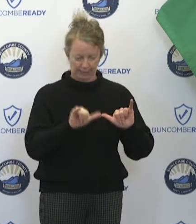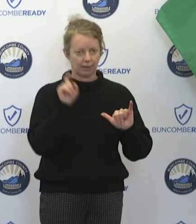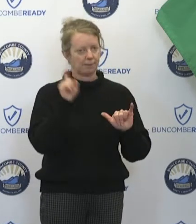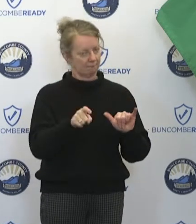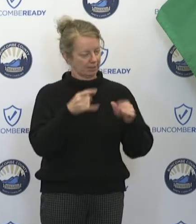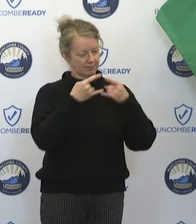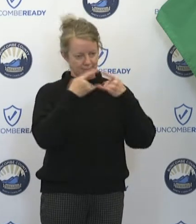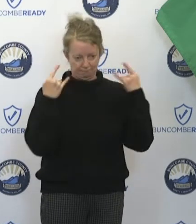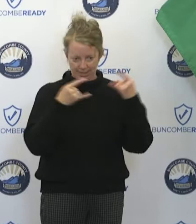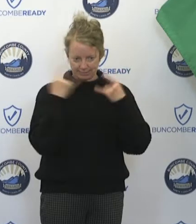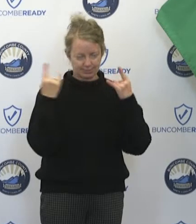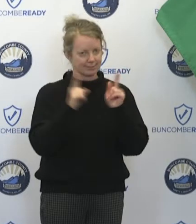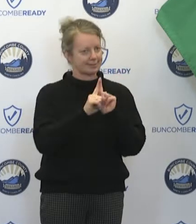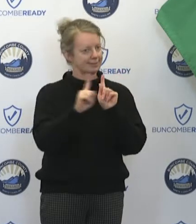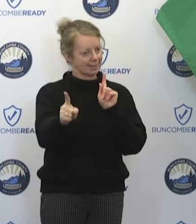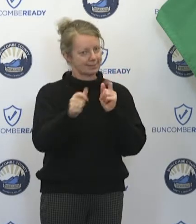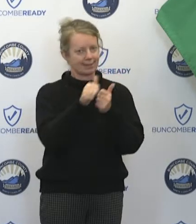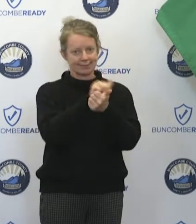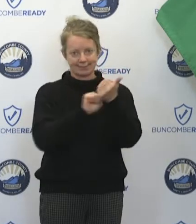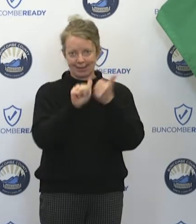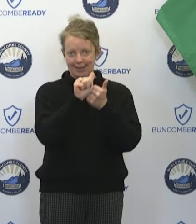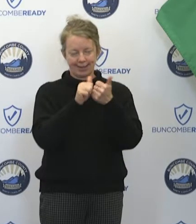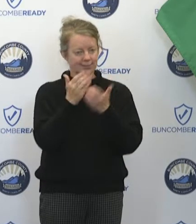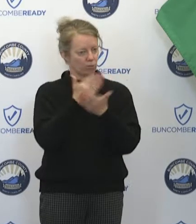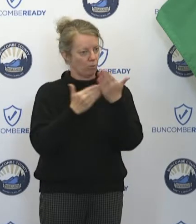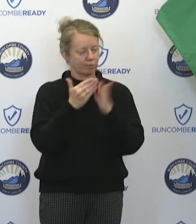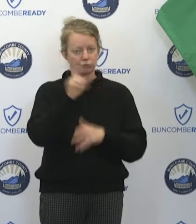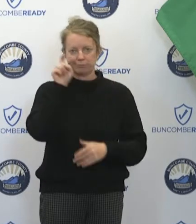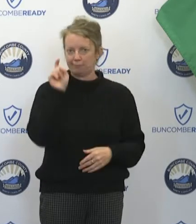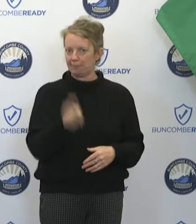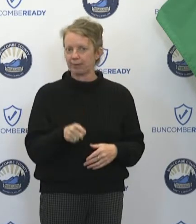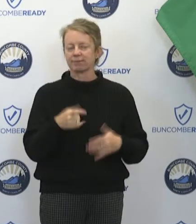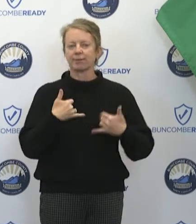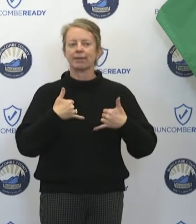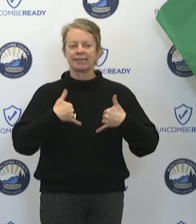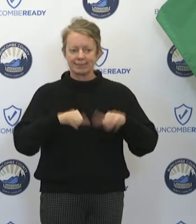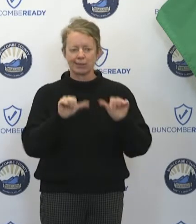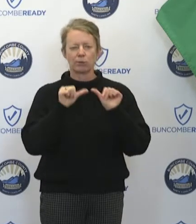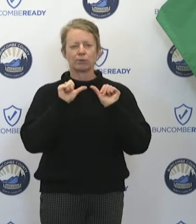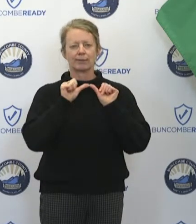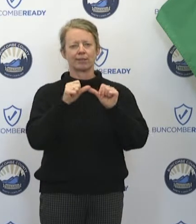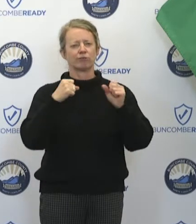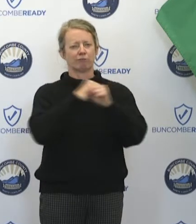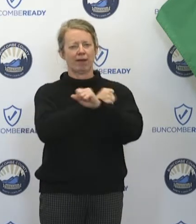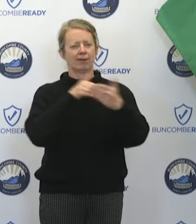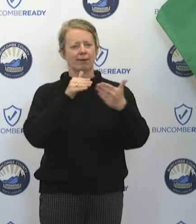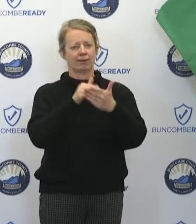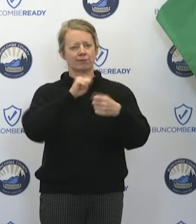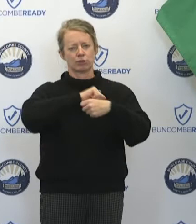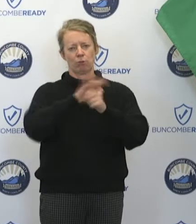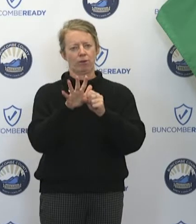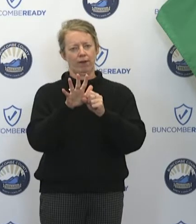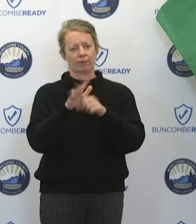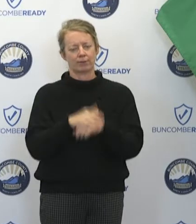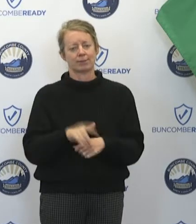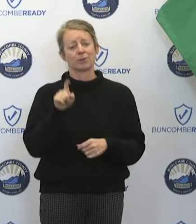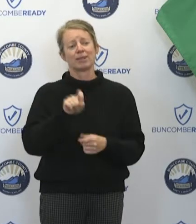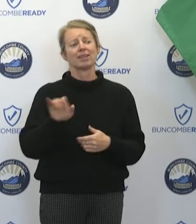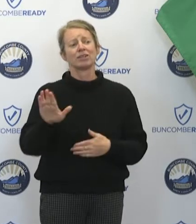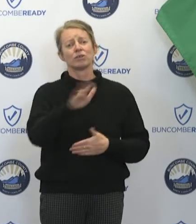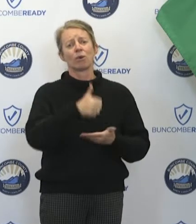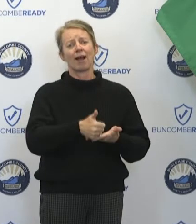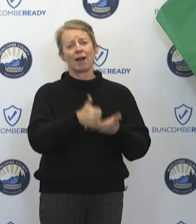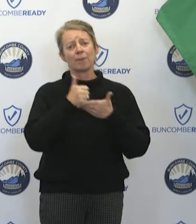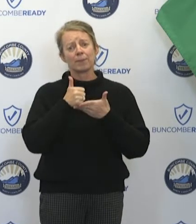fight back COVID-19 with wearing your mask, washing your hands, and keeping your distance. We need your help in practicing